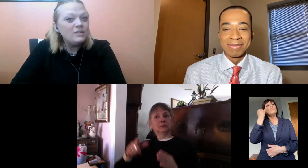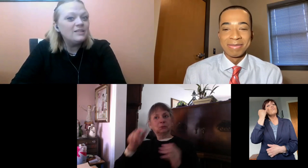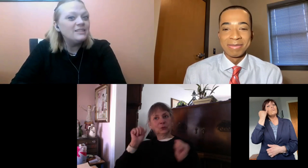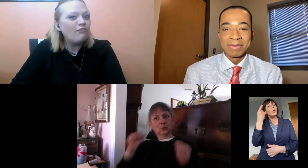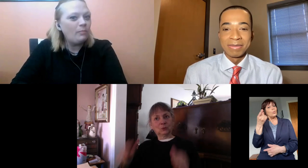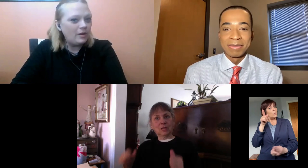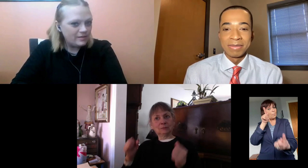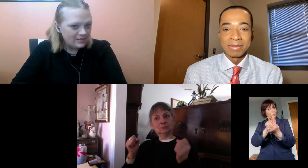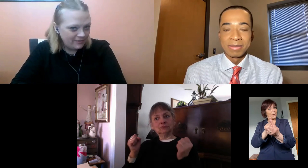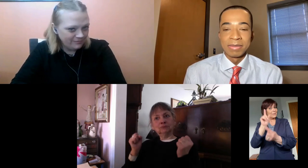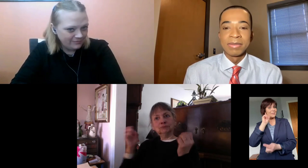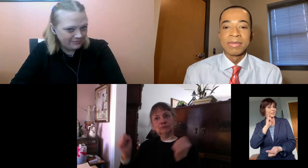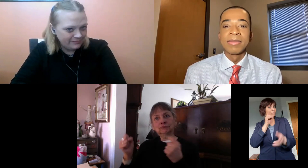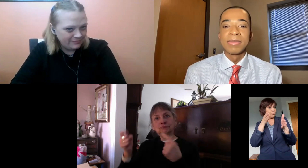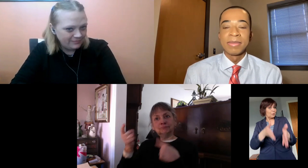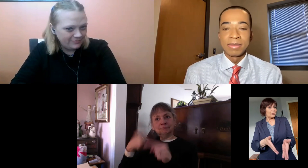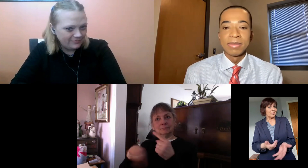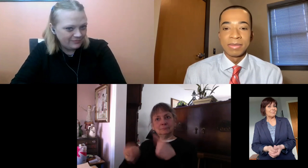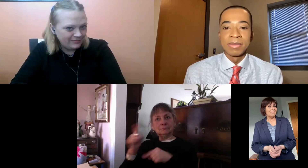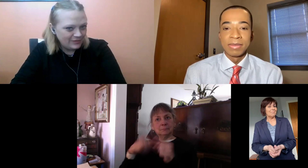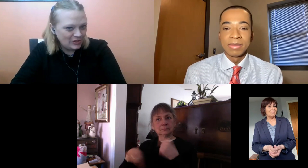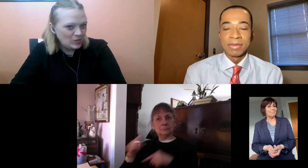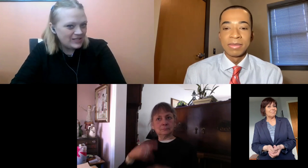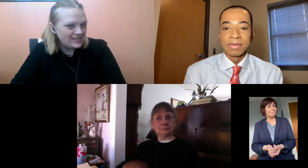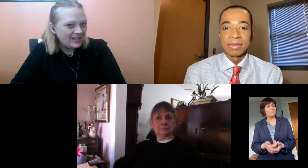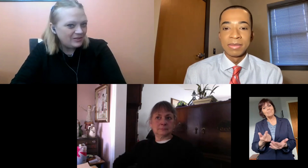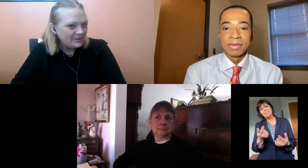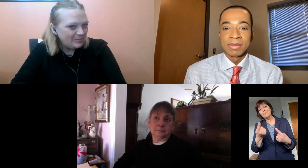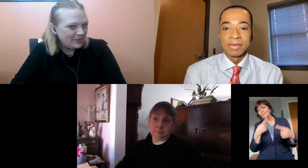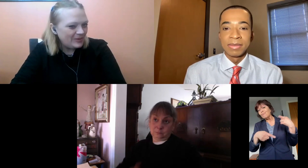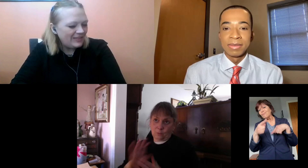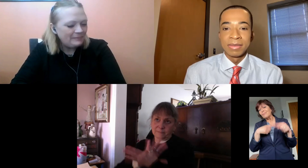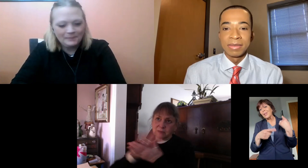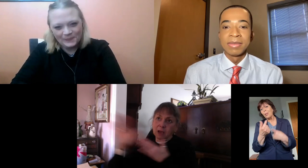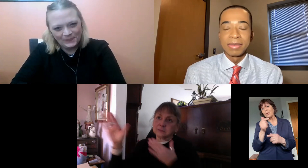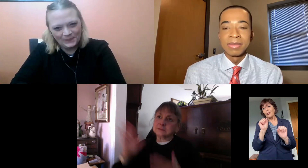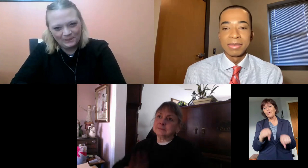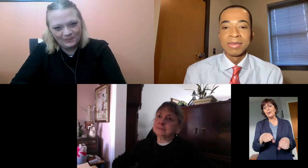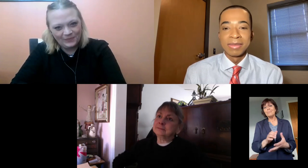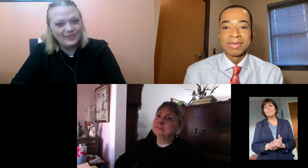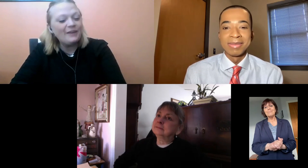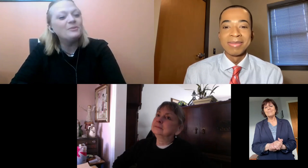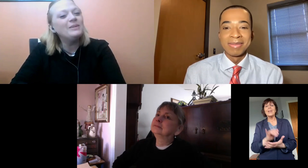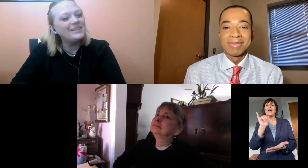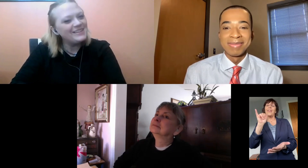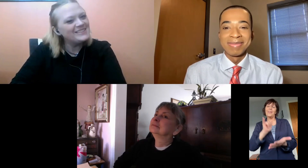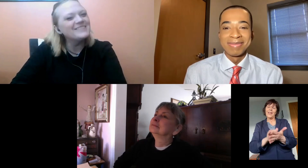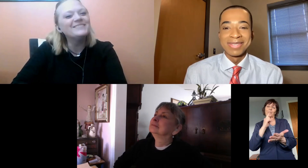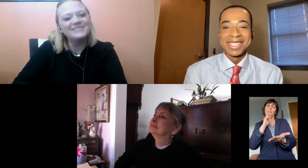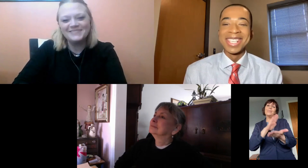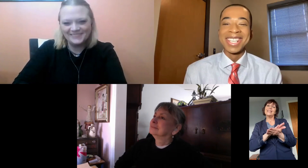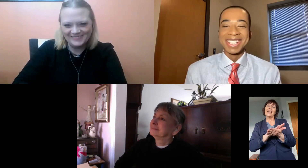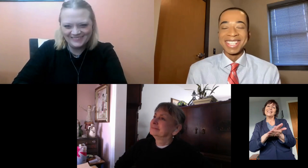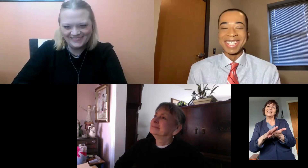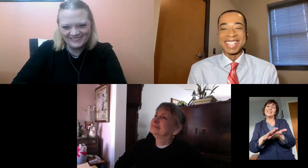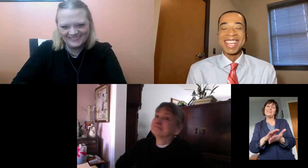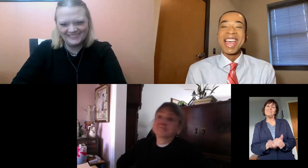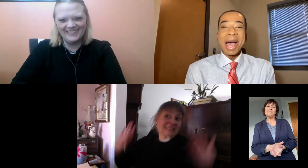Suppose you meet a deaf person. You could sign a little bit with them. That would be nice.